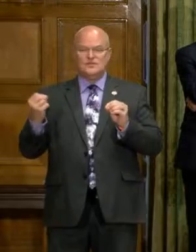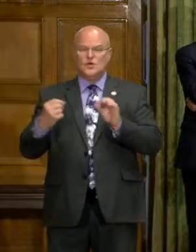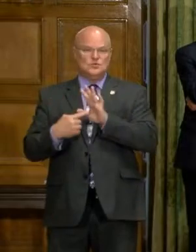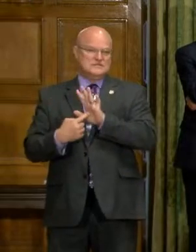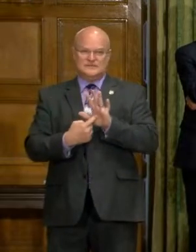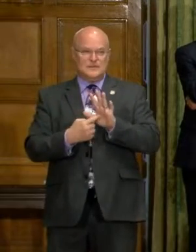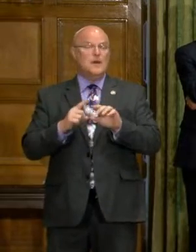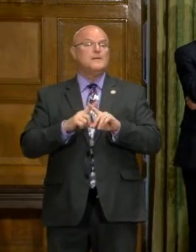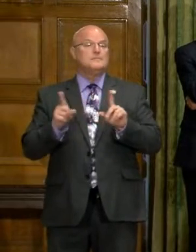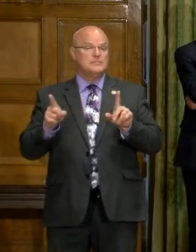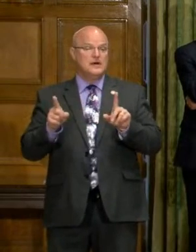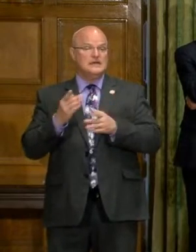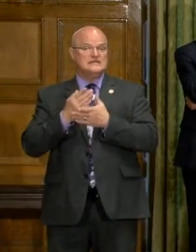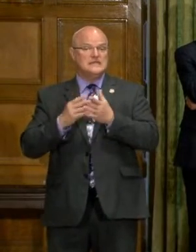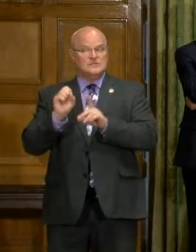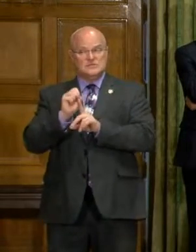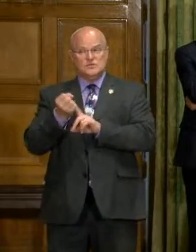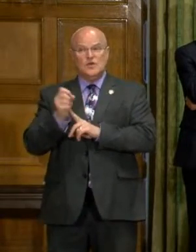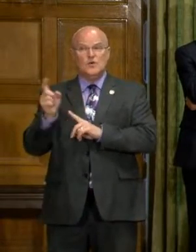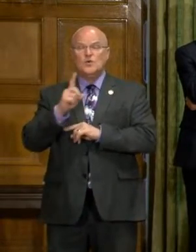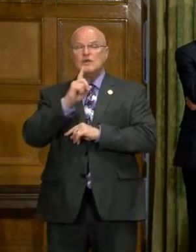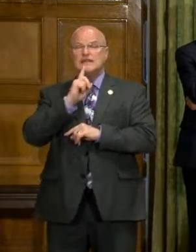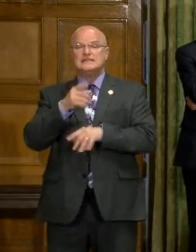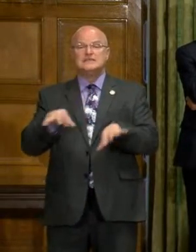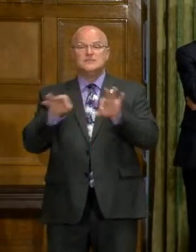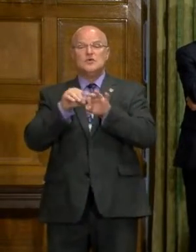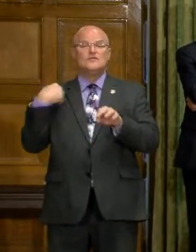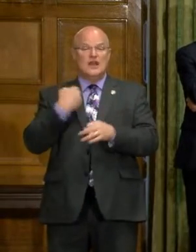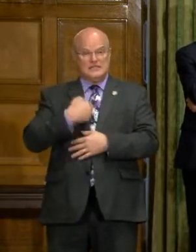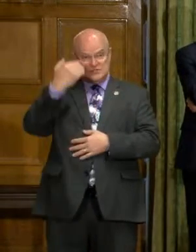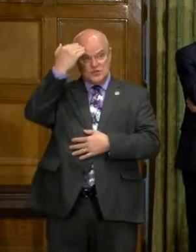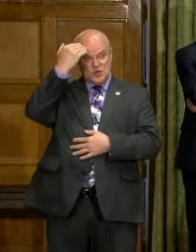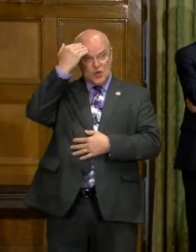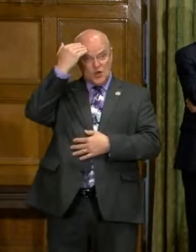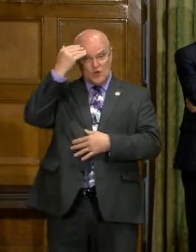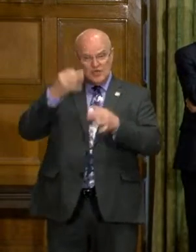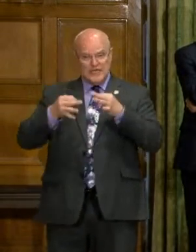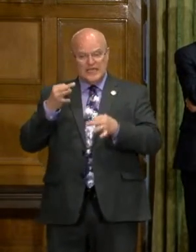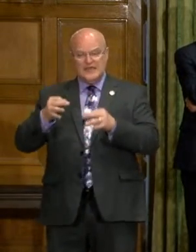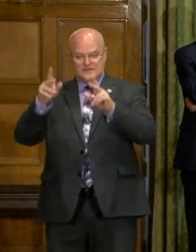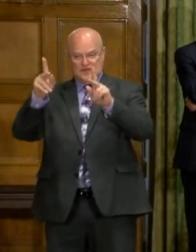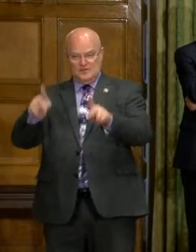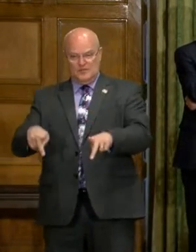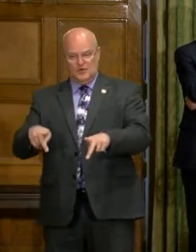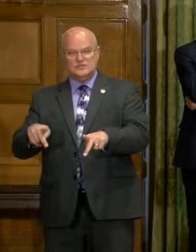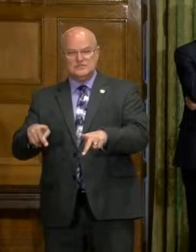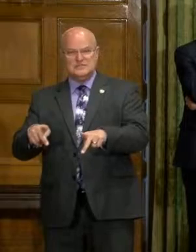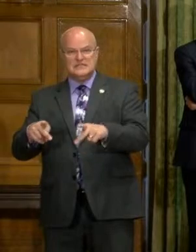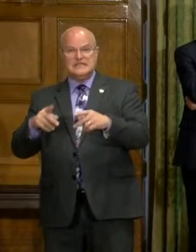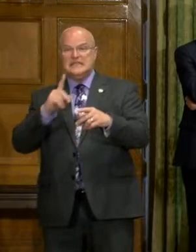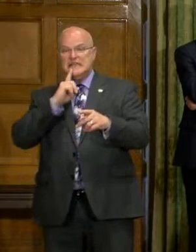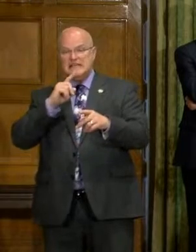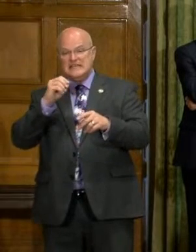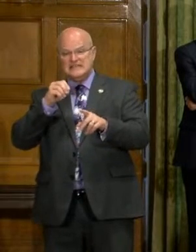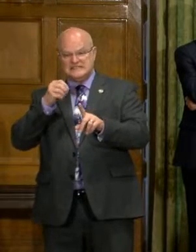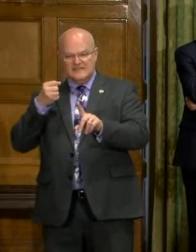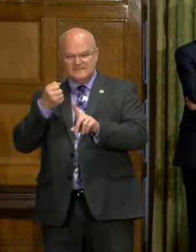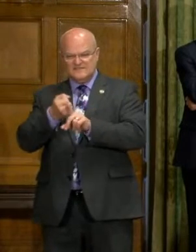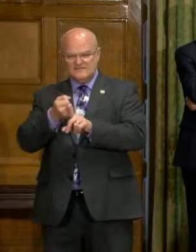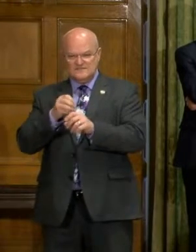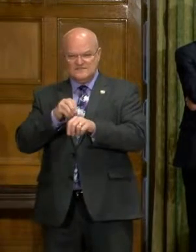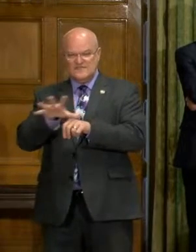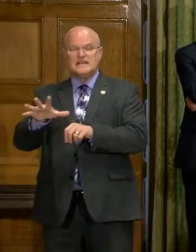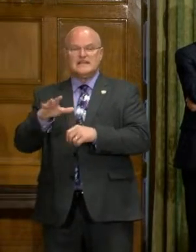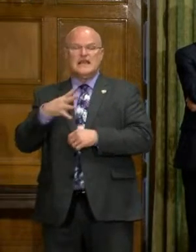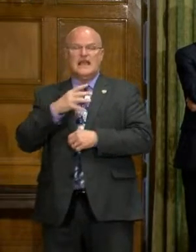asymptomatic. But there are some situations where it is important for us to know whether an asymptomatic individual is infected and whether